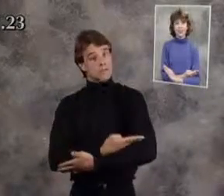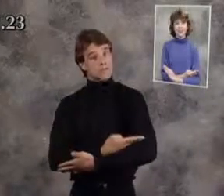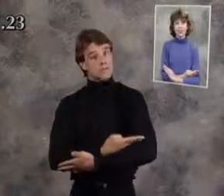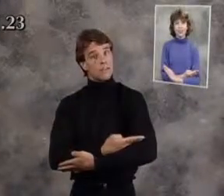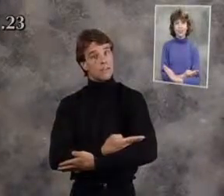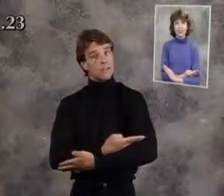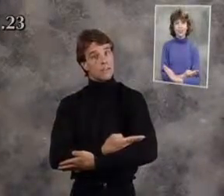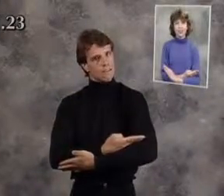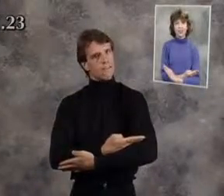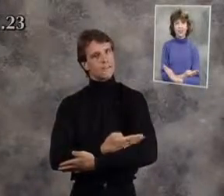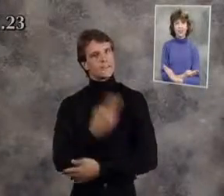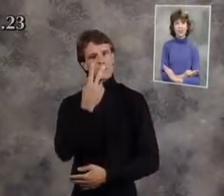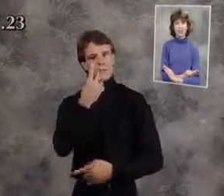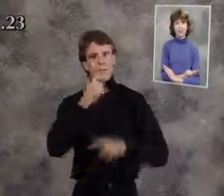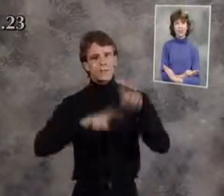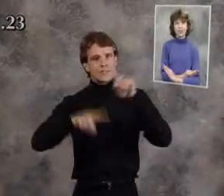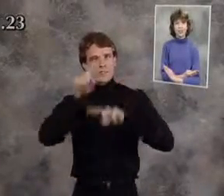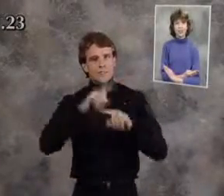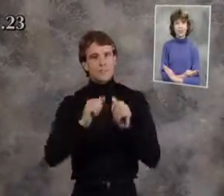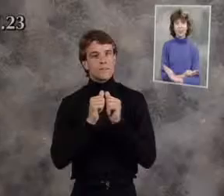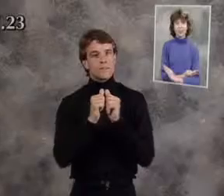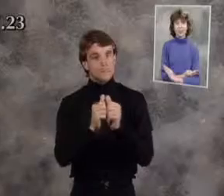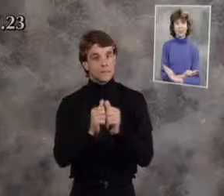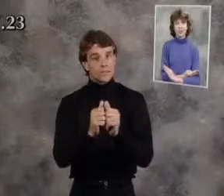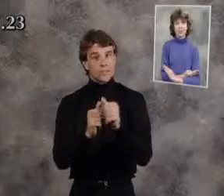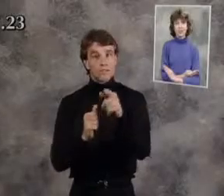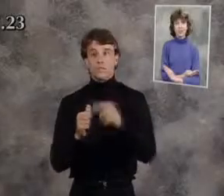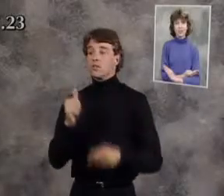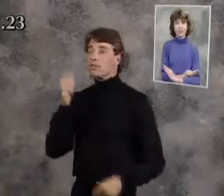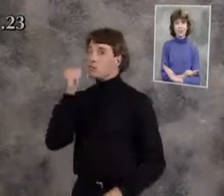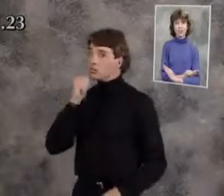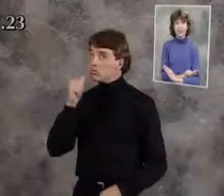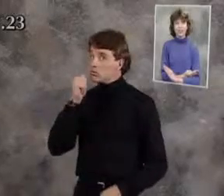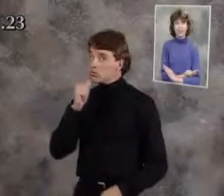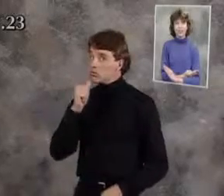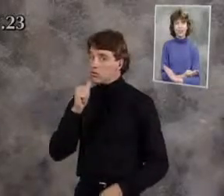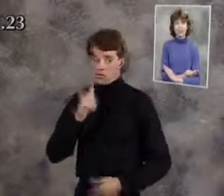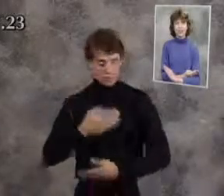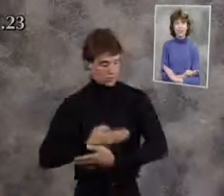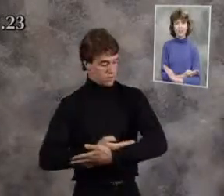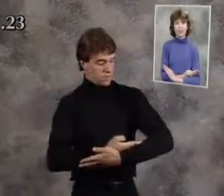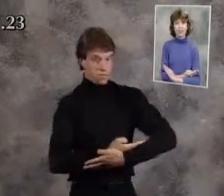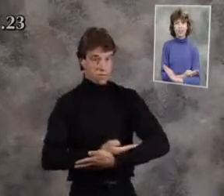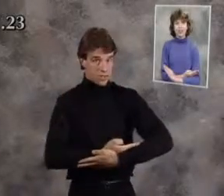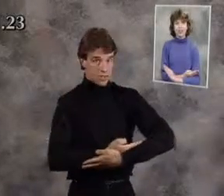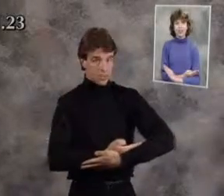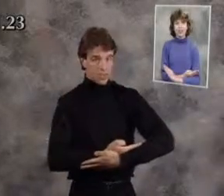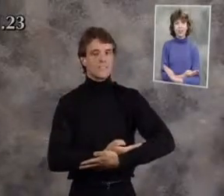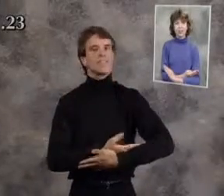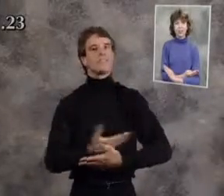Daughter. A compound sign using girl and baby.